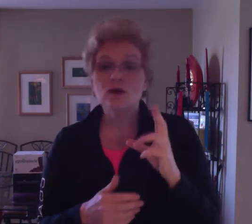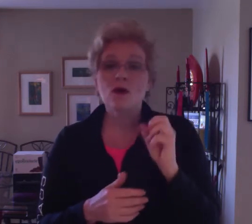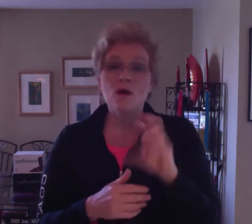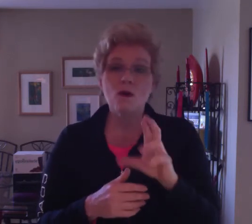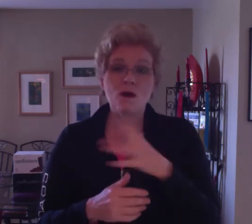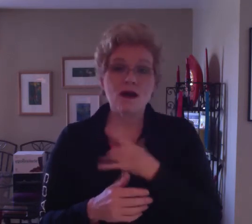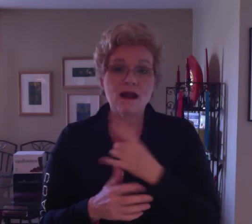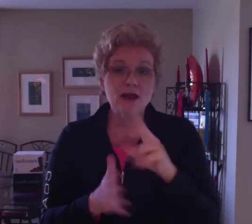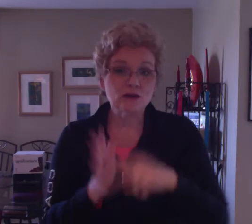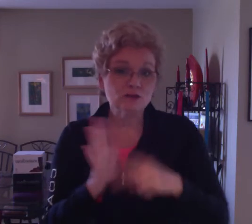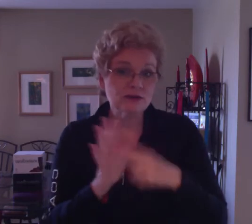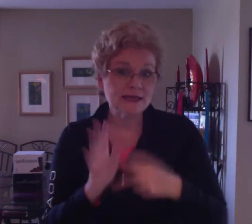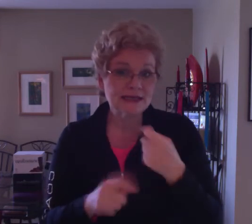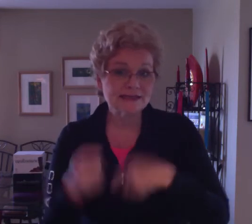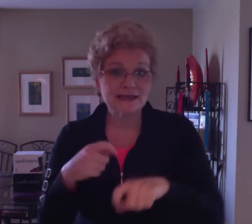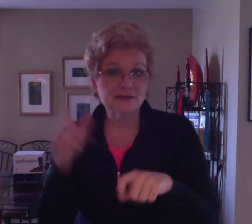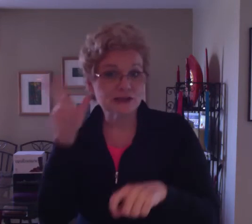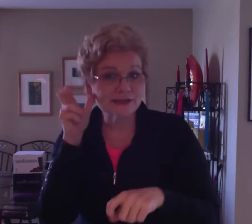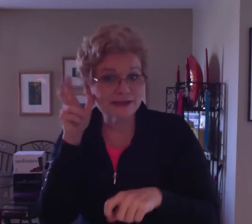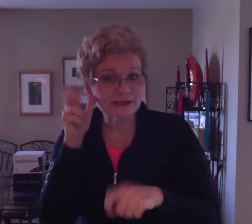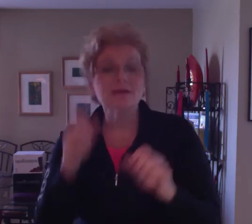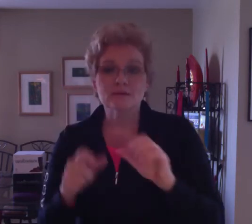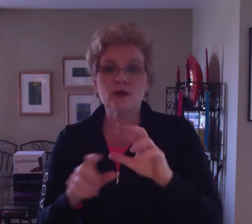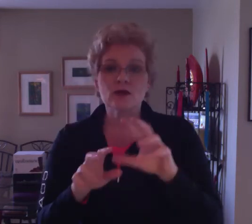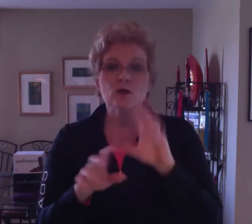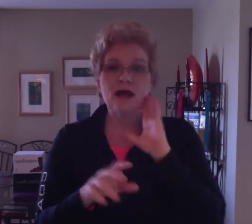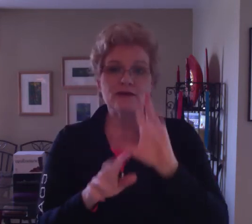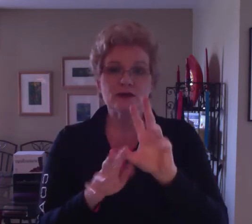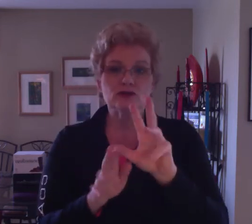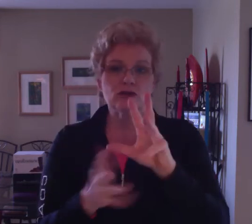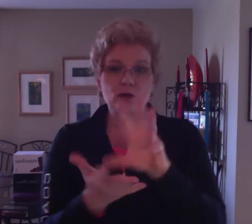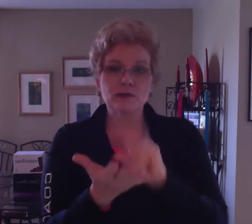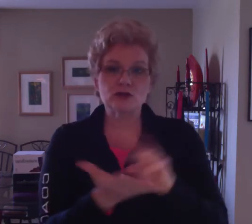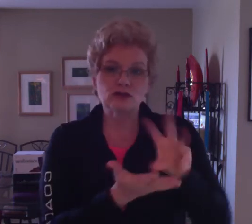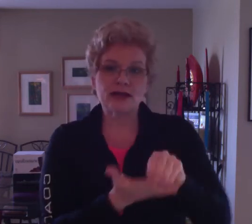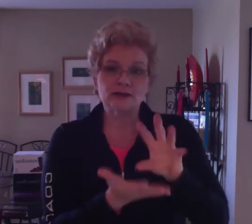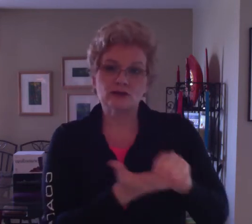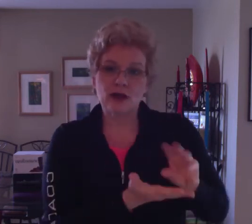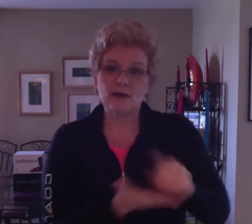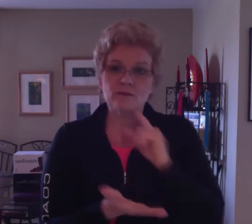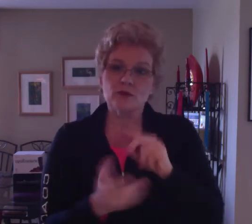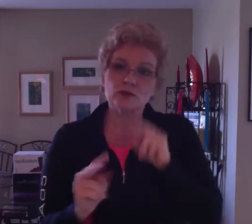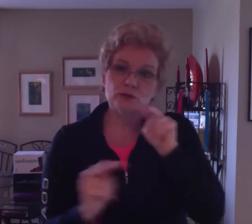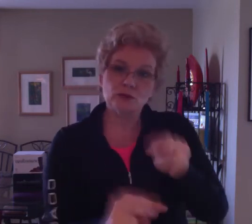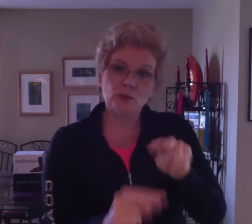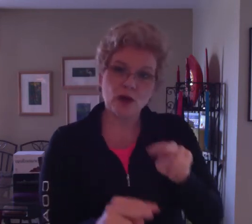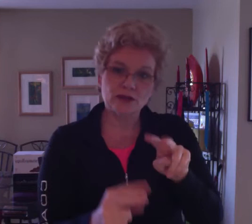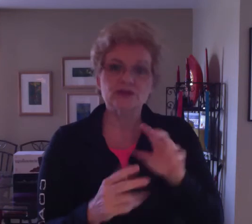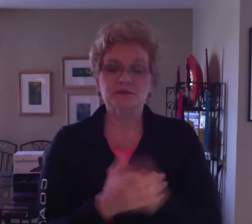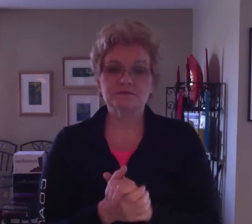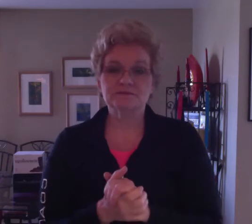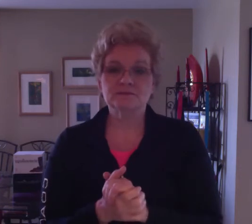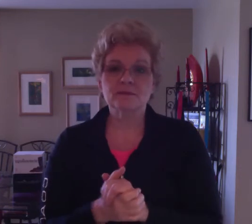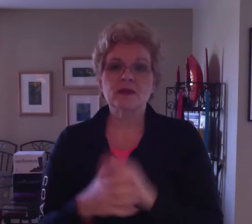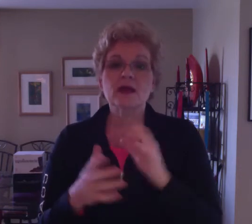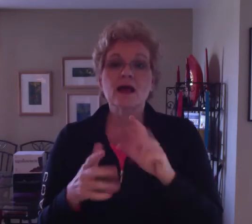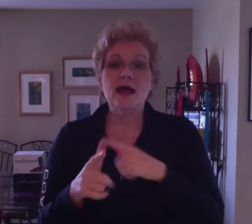read stuff in addition to hearing it, I've got that for you too. Moving on, we end business every Wednesday night at